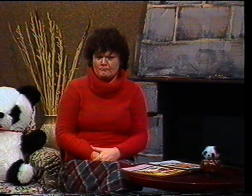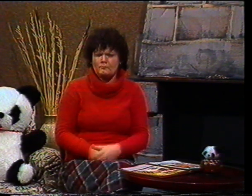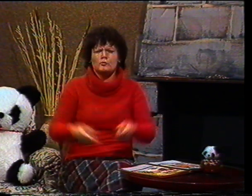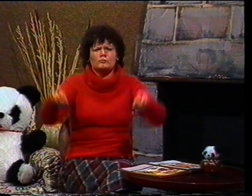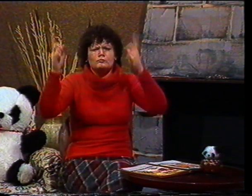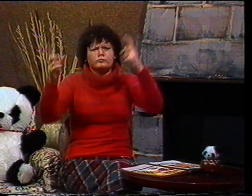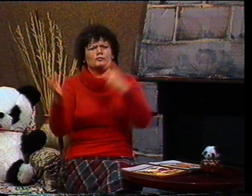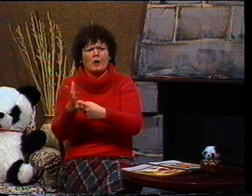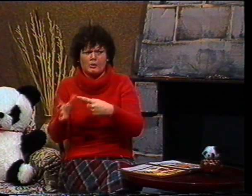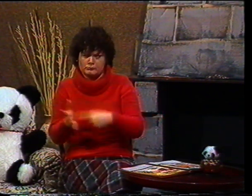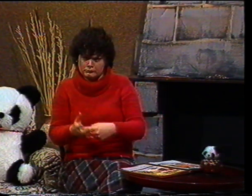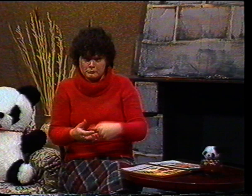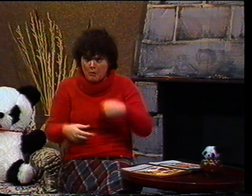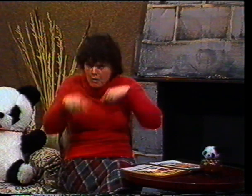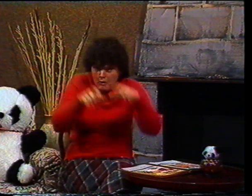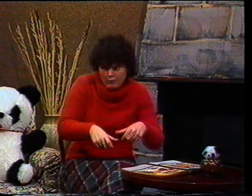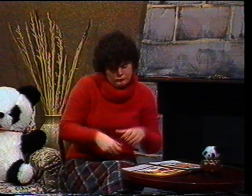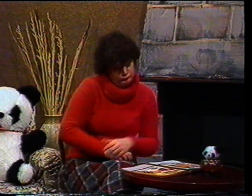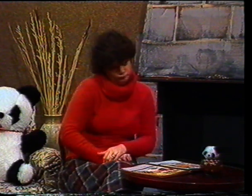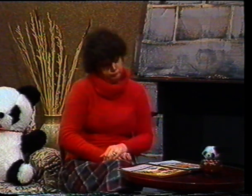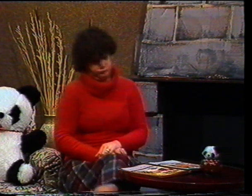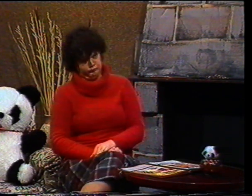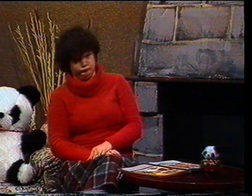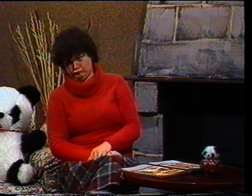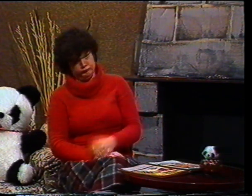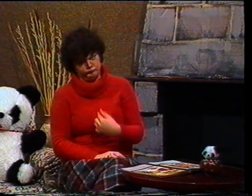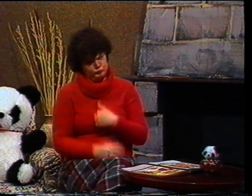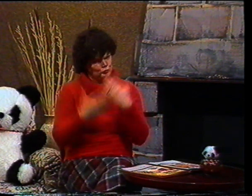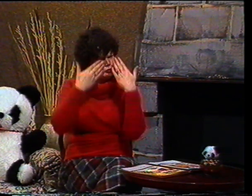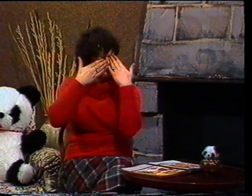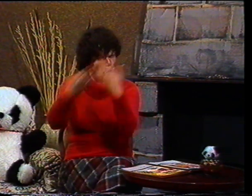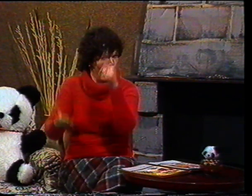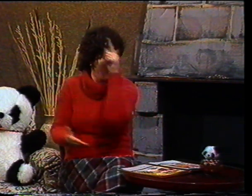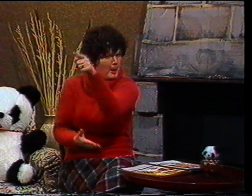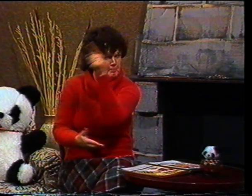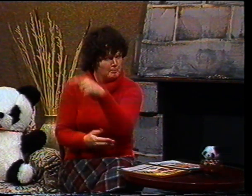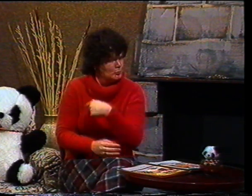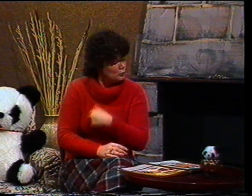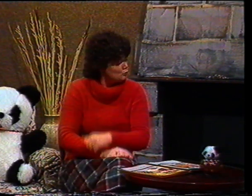beneath." And the chief rat said, "Stay down here? No. I'll show him.